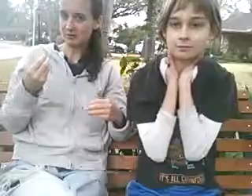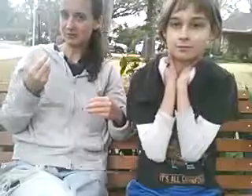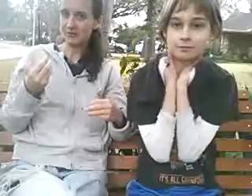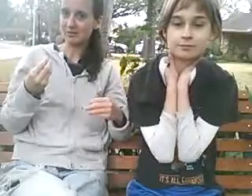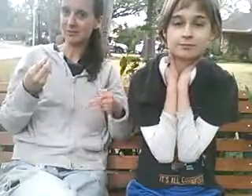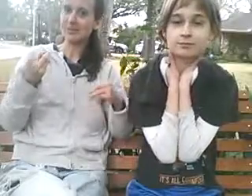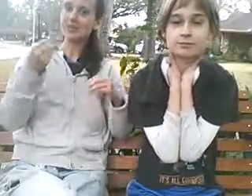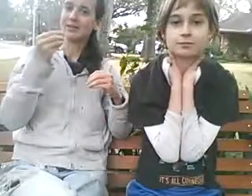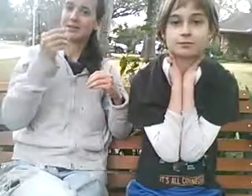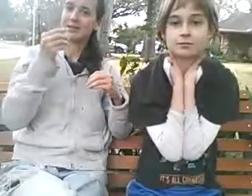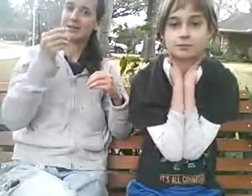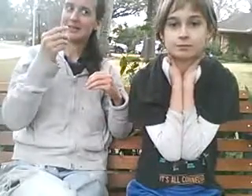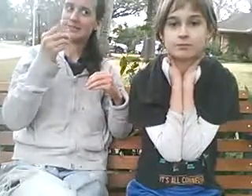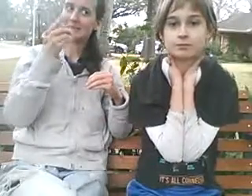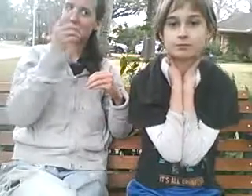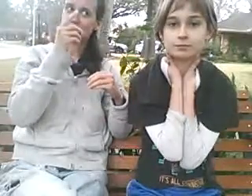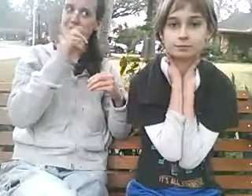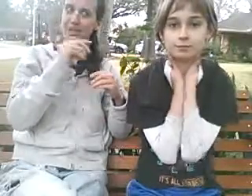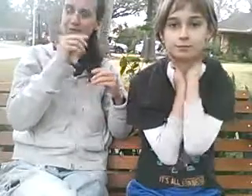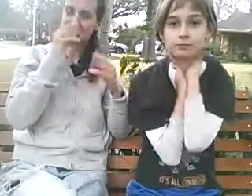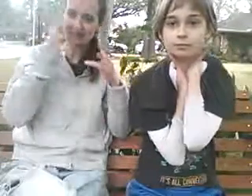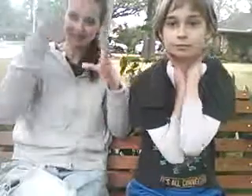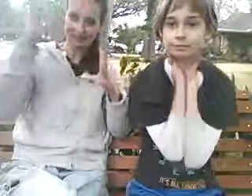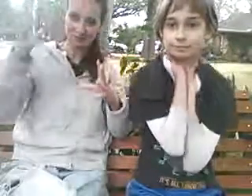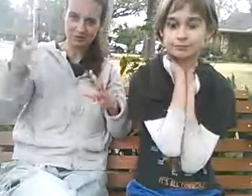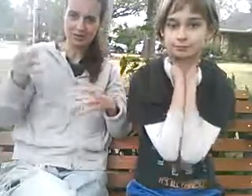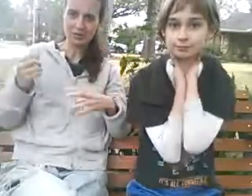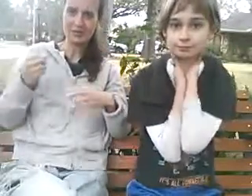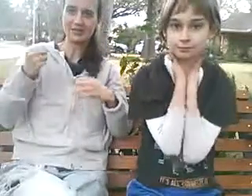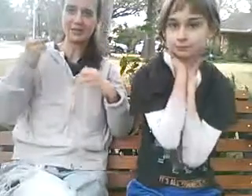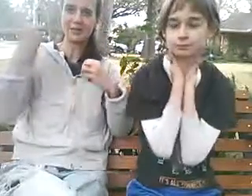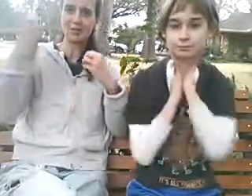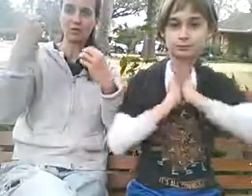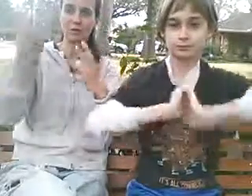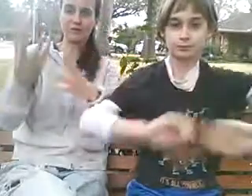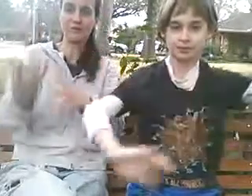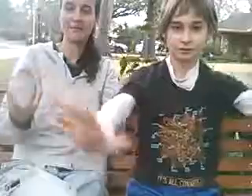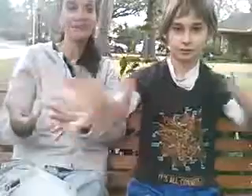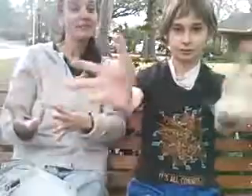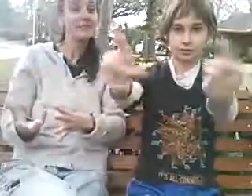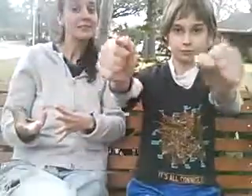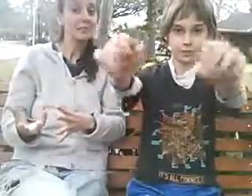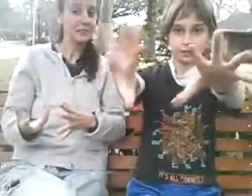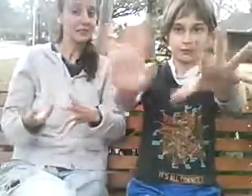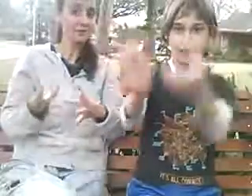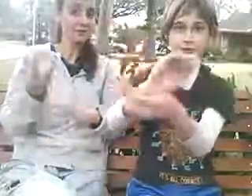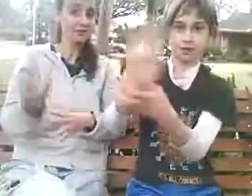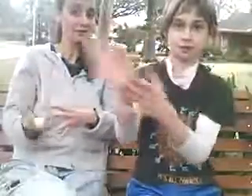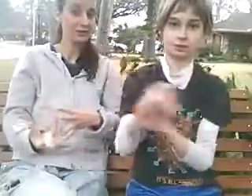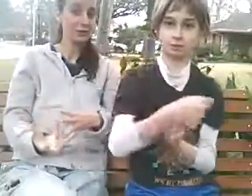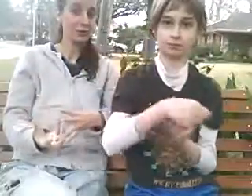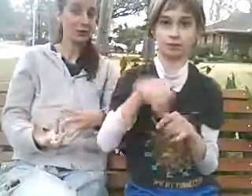sign language, if the child gets that there's some kind of conveyance Stuff happening. with the